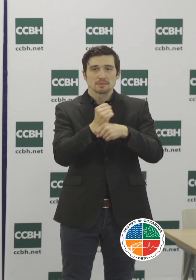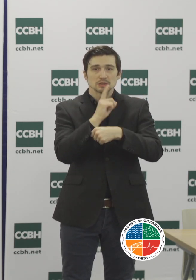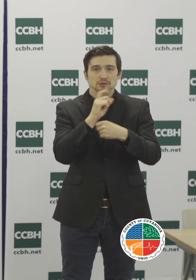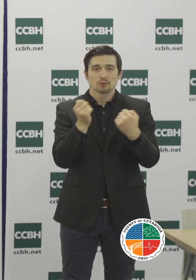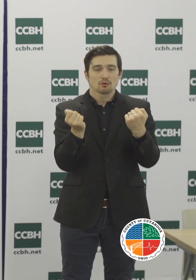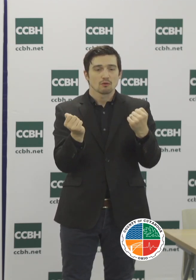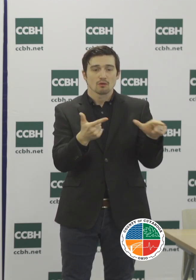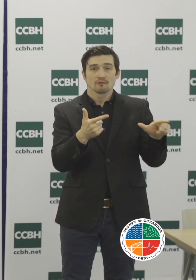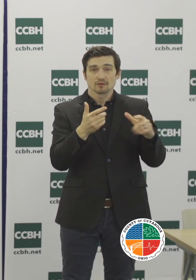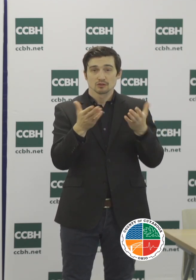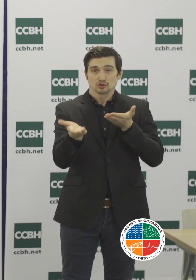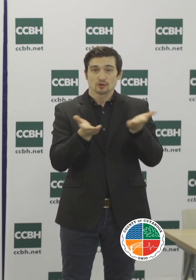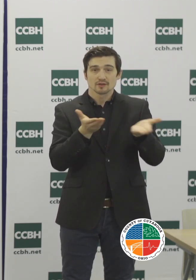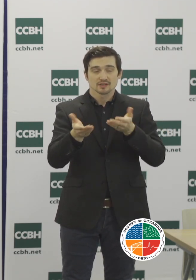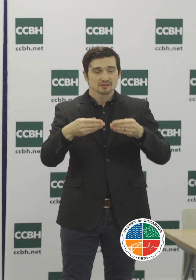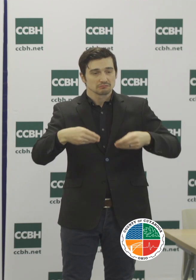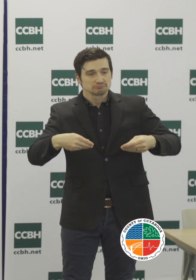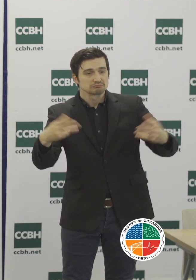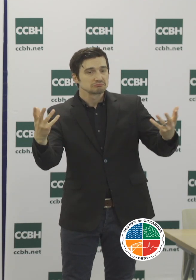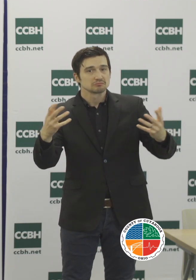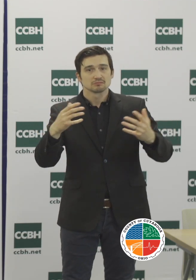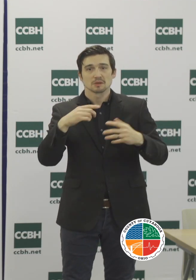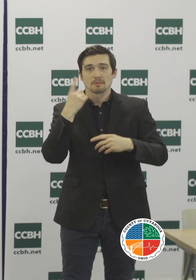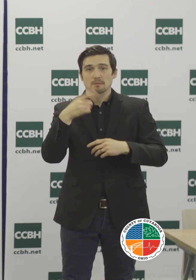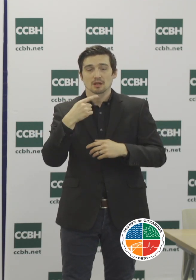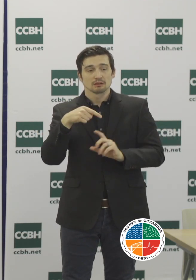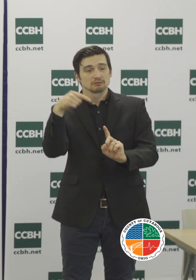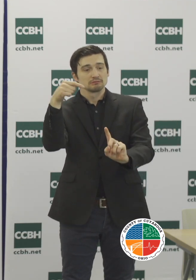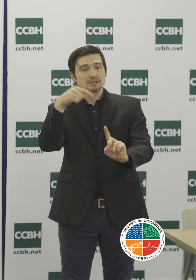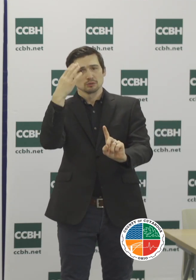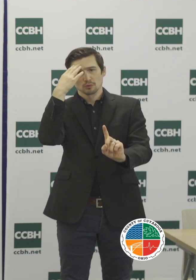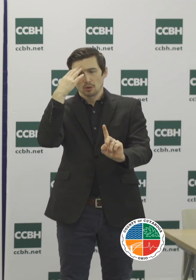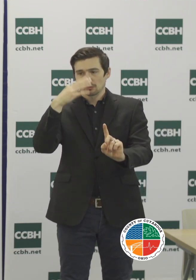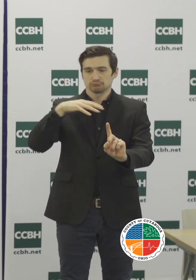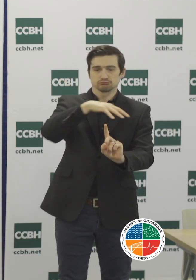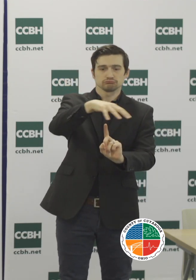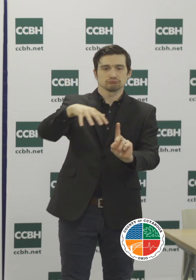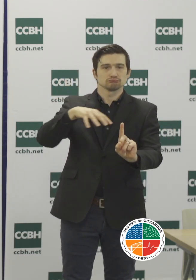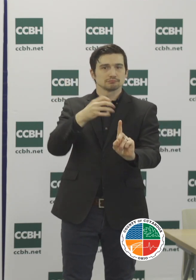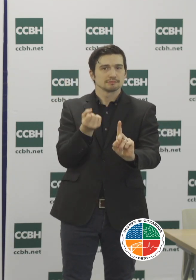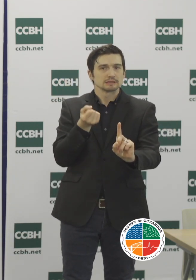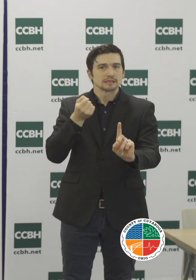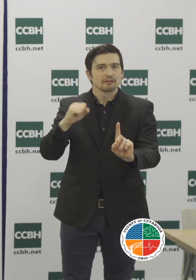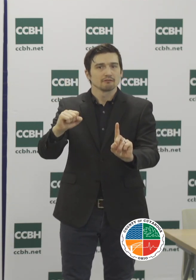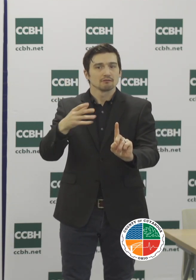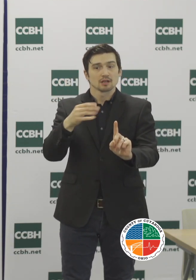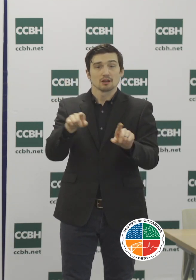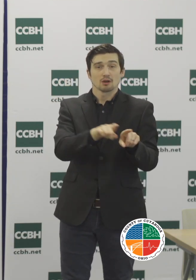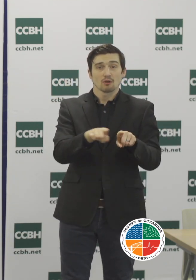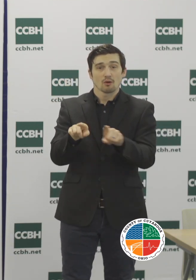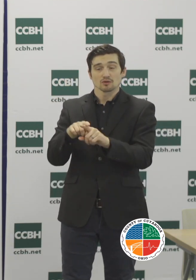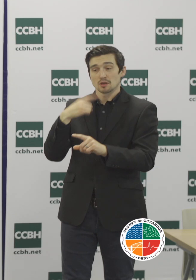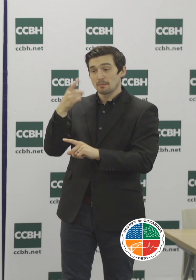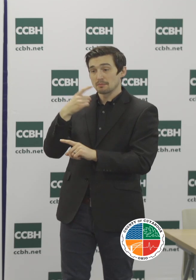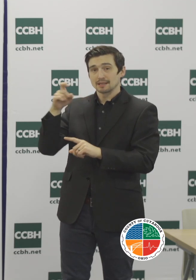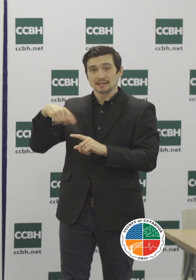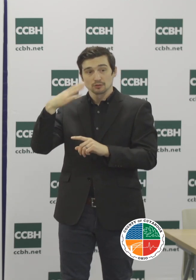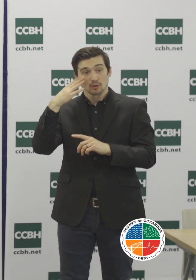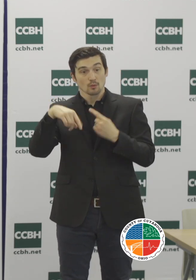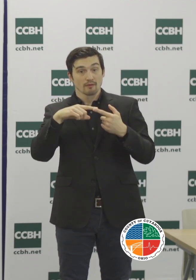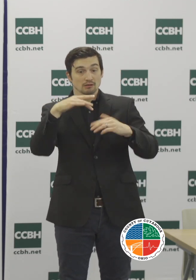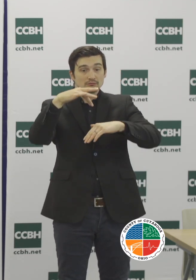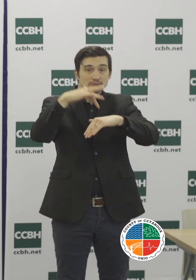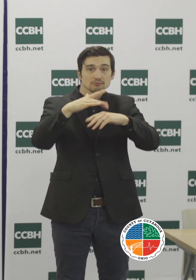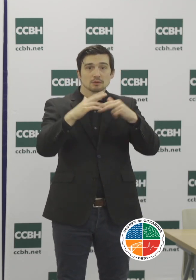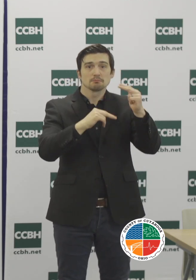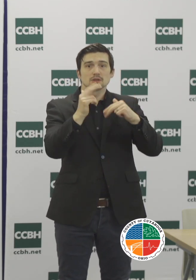to the public. They need to know that they're in a safe working environment, and the public needs to know that they're coming into a building